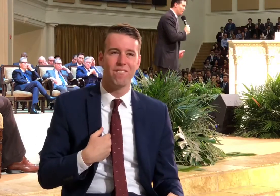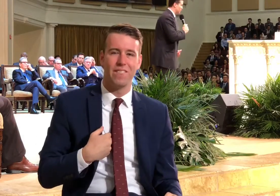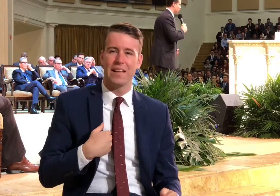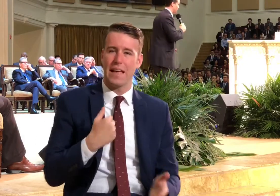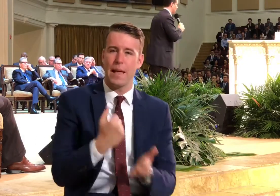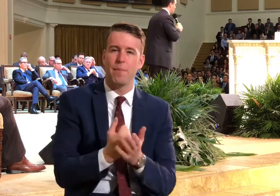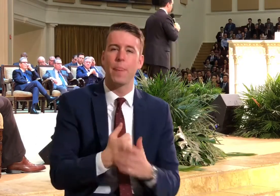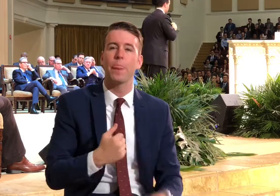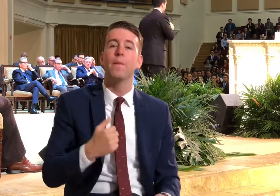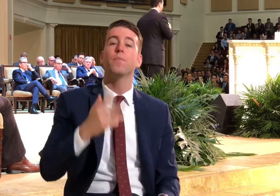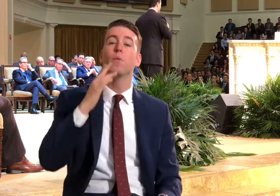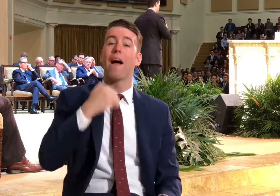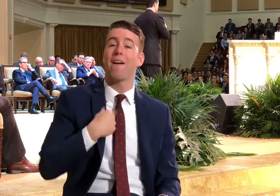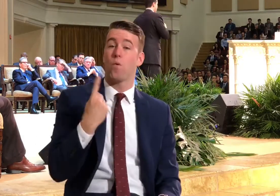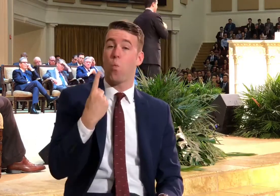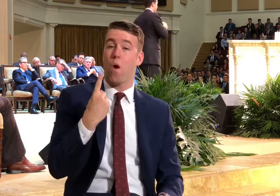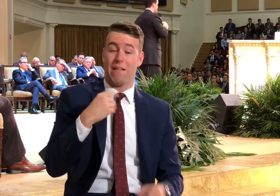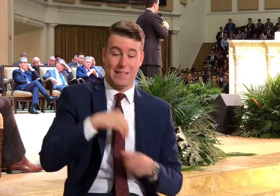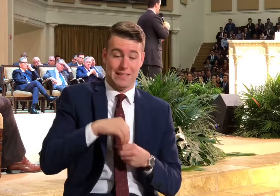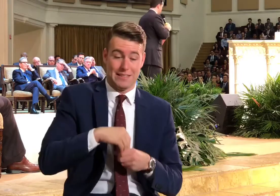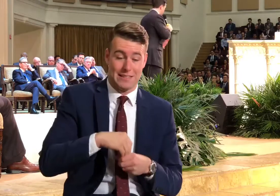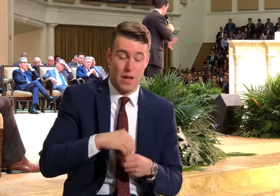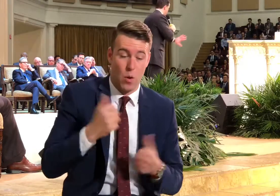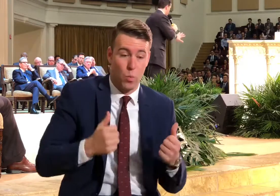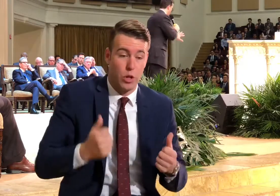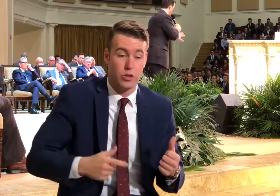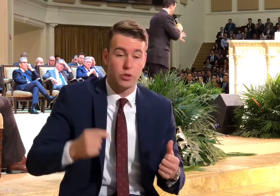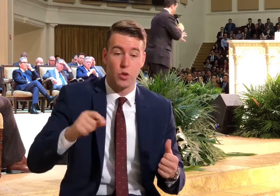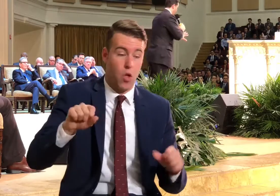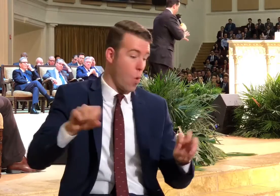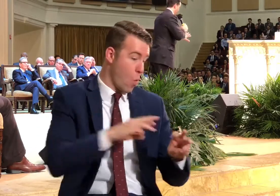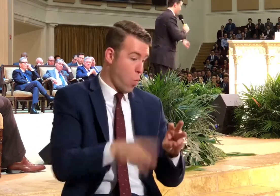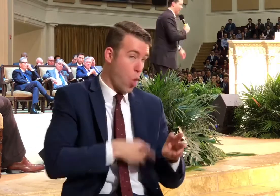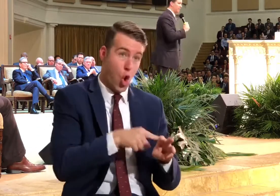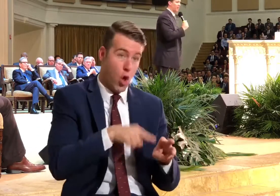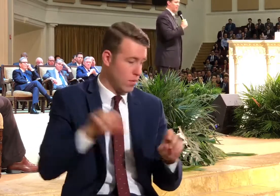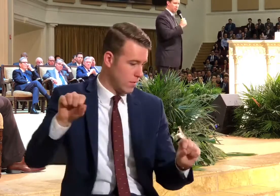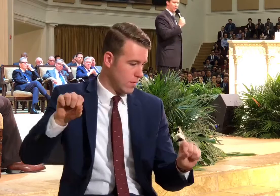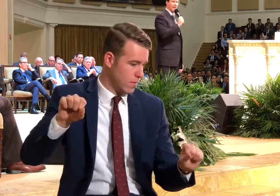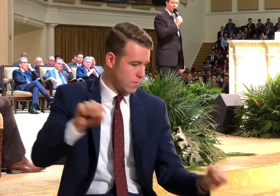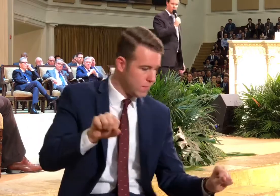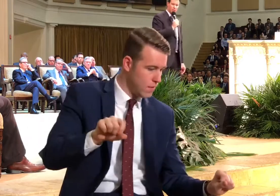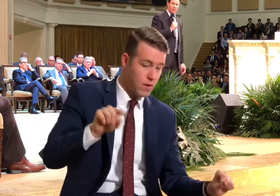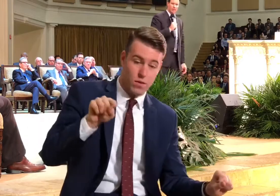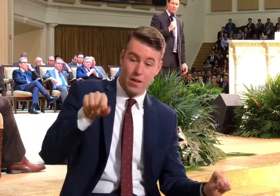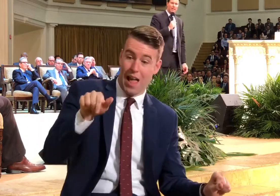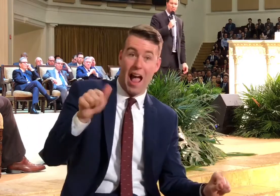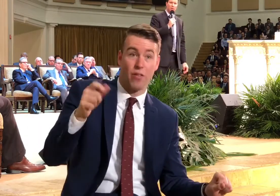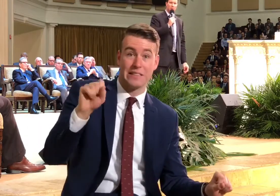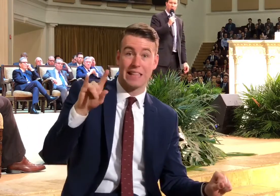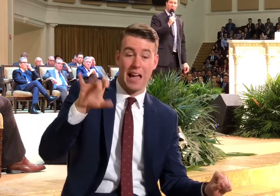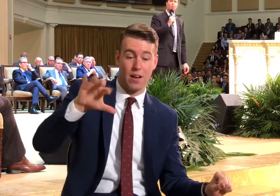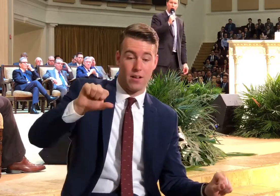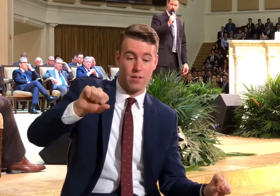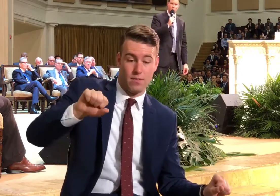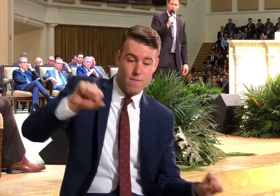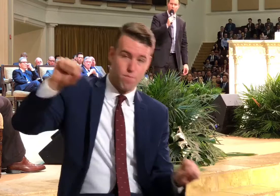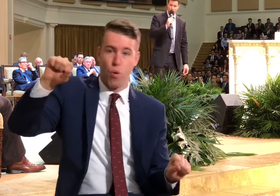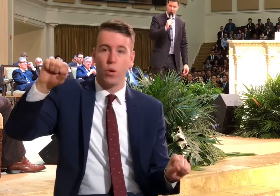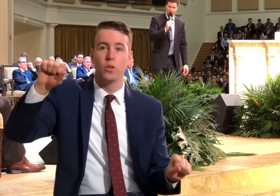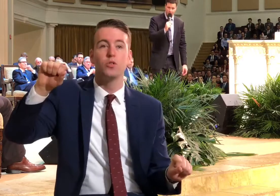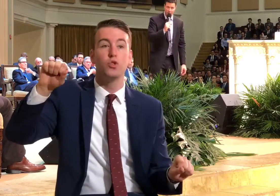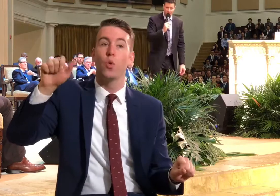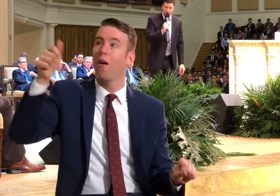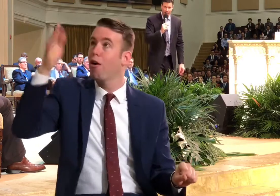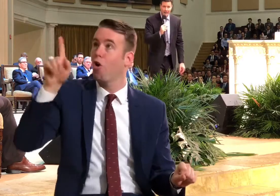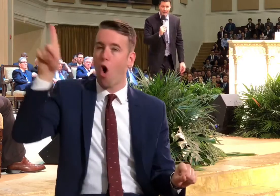Amen. There's going to be one side of you that is tugged towards the world and another side of you that is going to pull towards